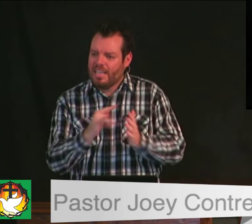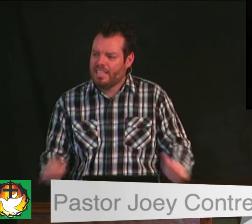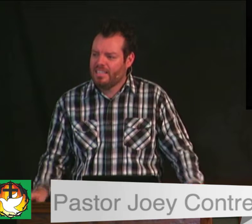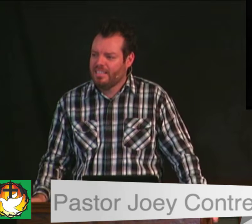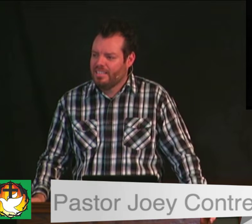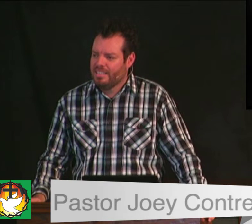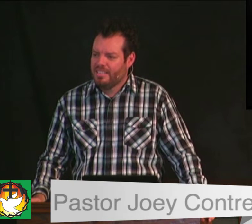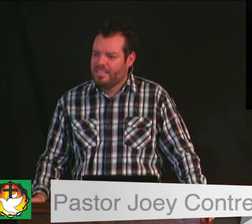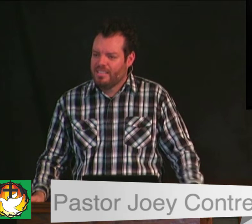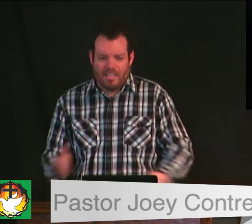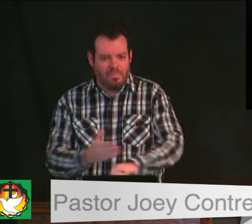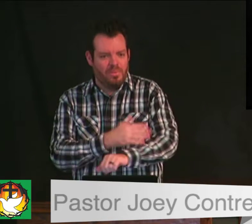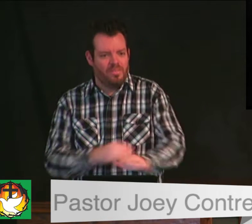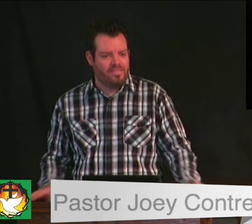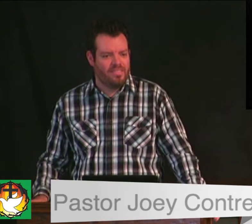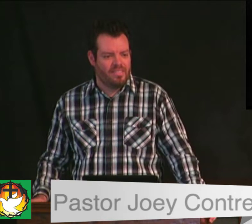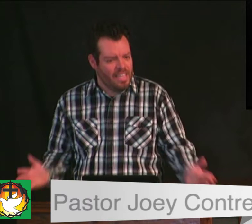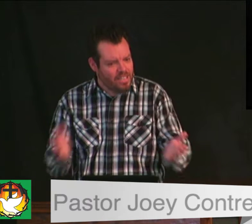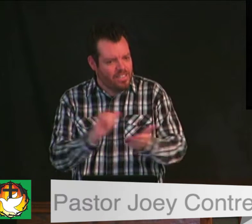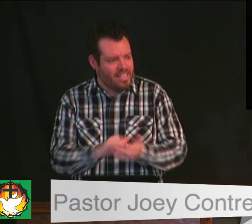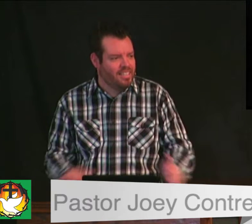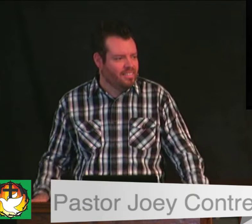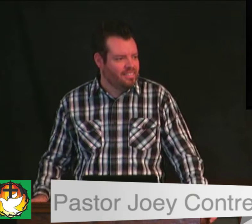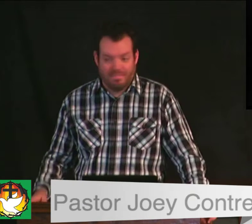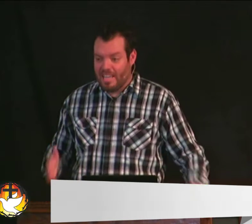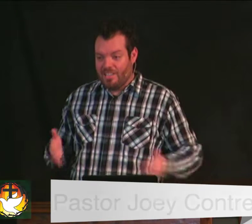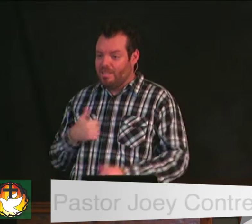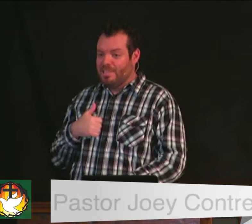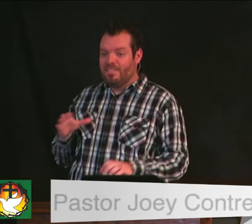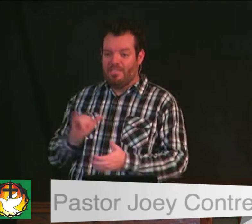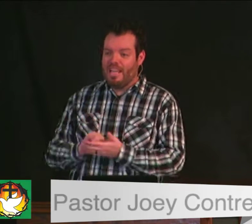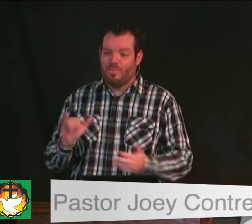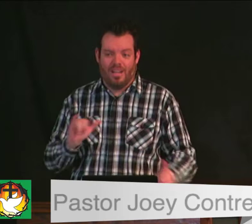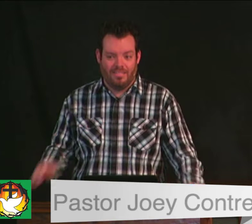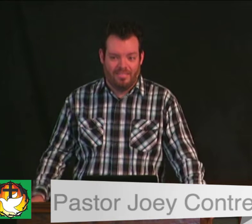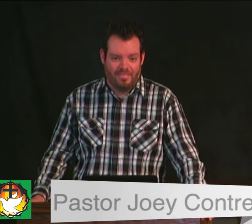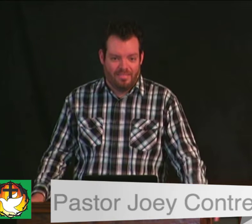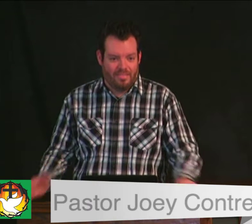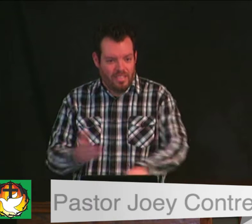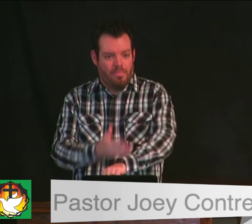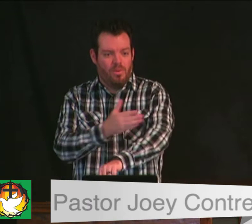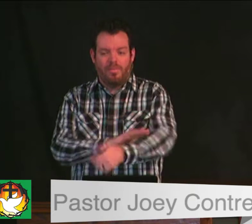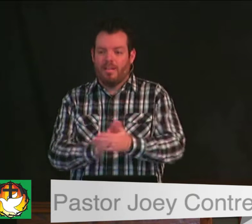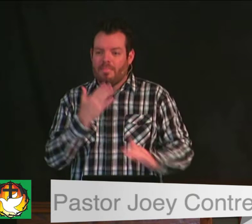it. Improve. I encourage that. I encourage myself to do that as well. To improve and become better.